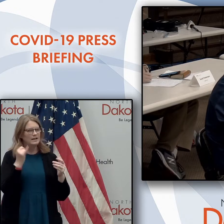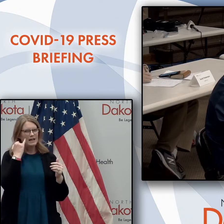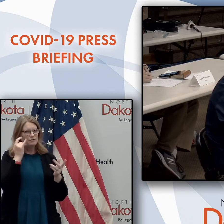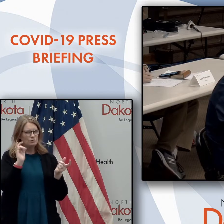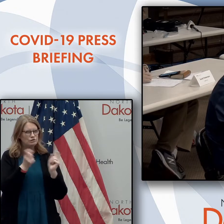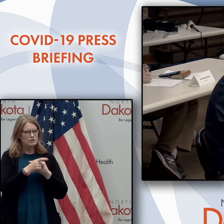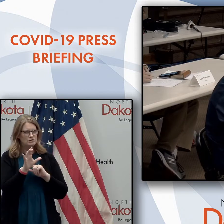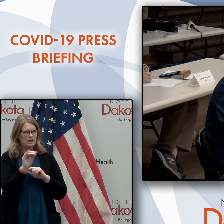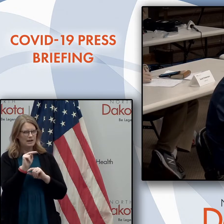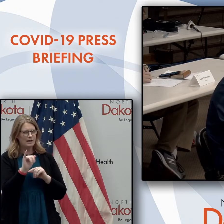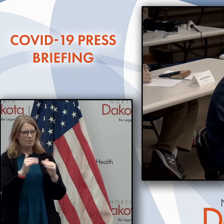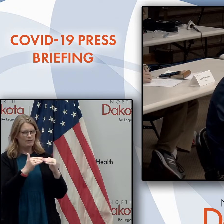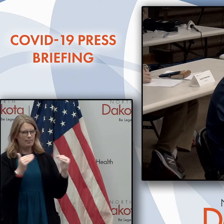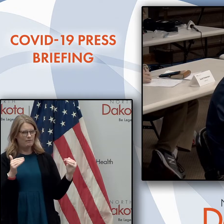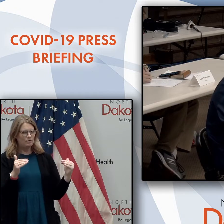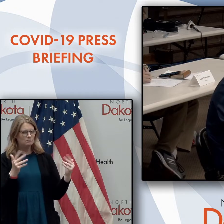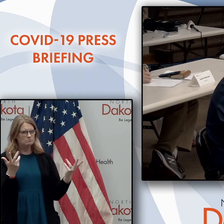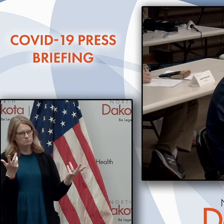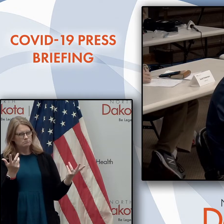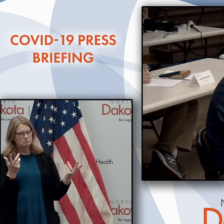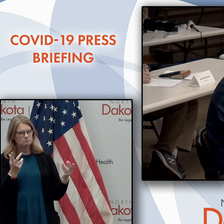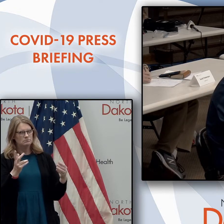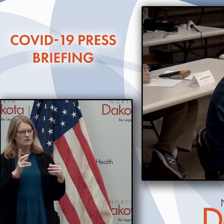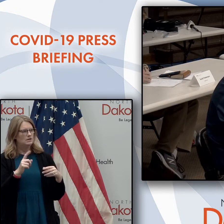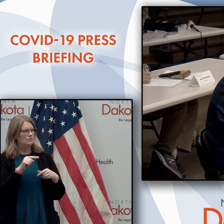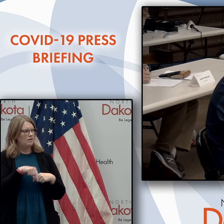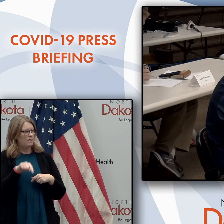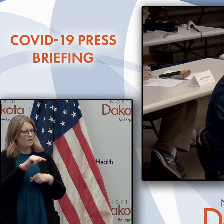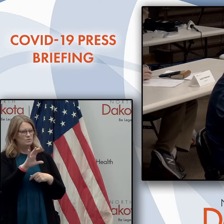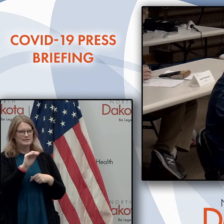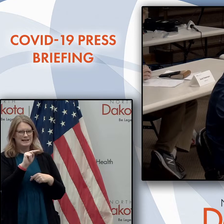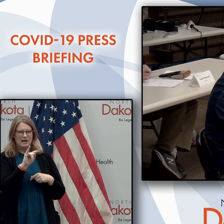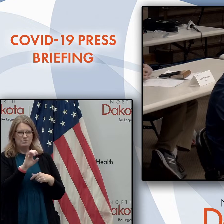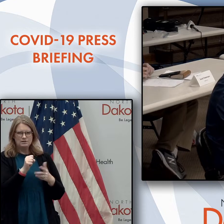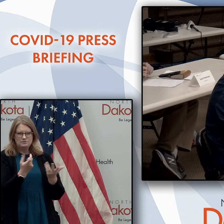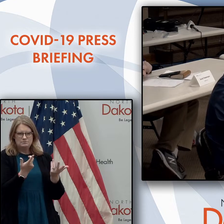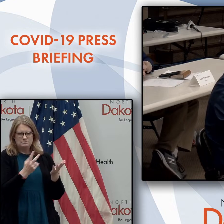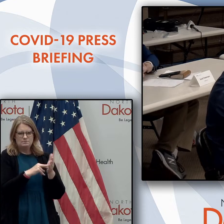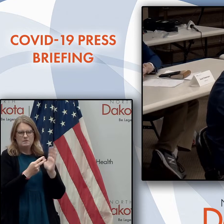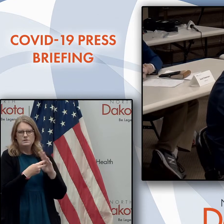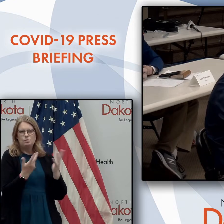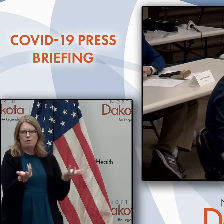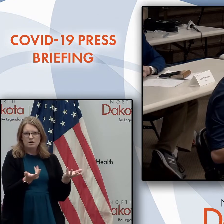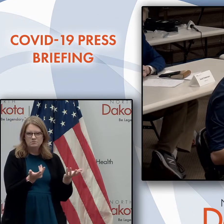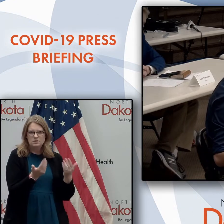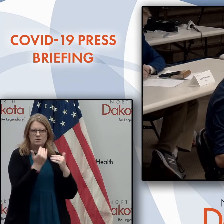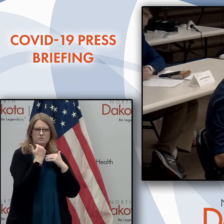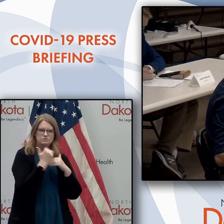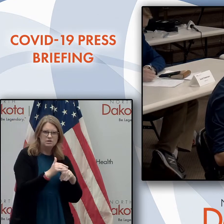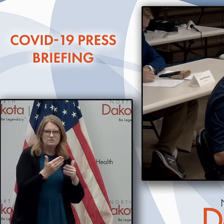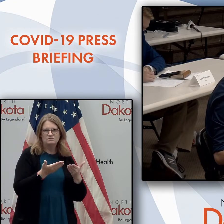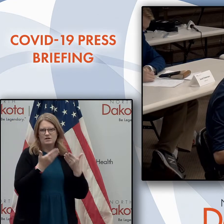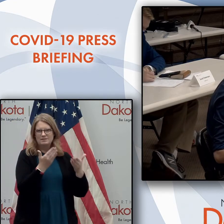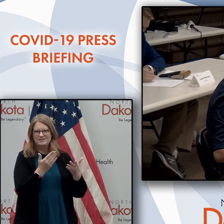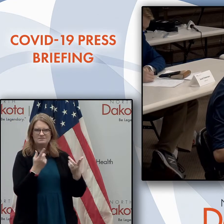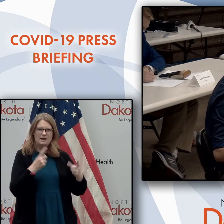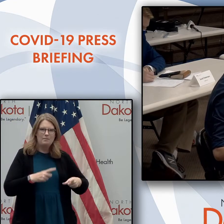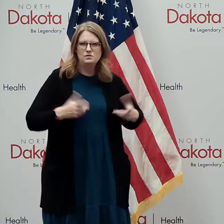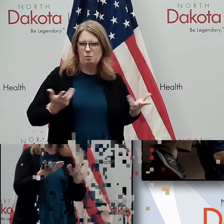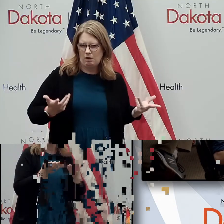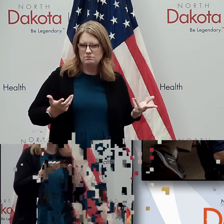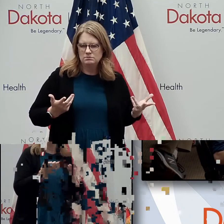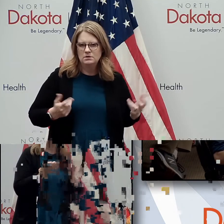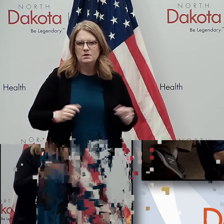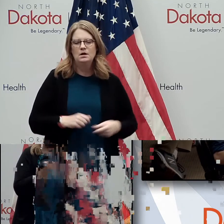level, what would be the functional change for those counties? What restrictions or recommendations would change in those cases? Well,